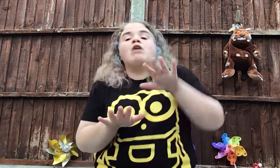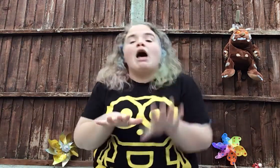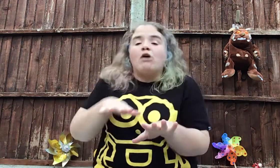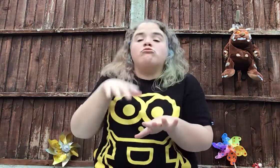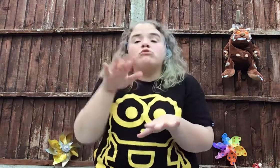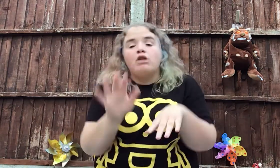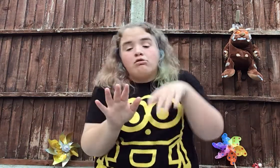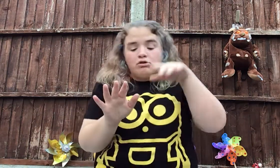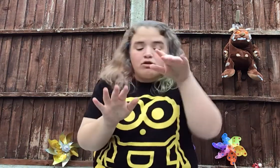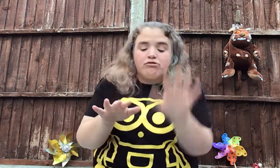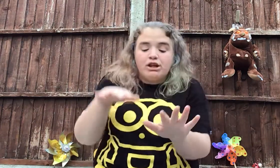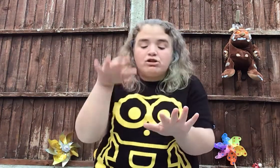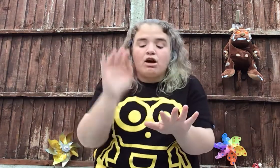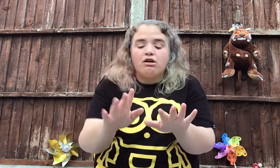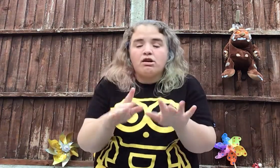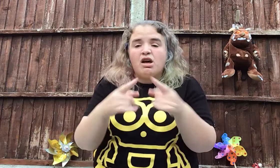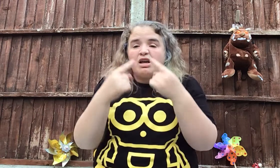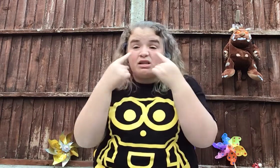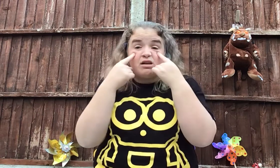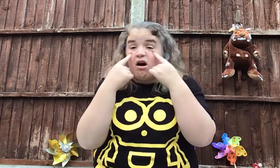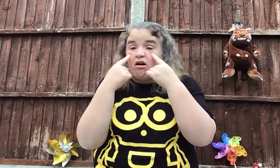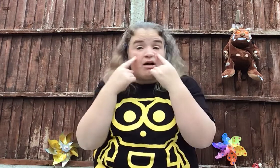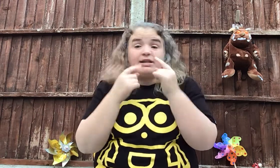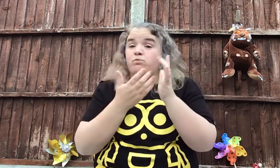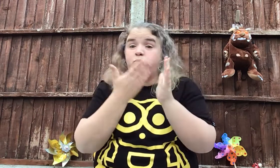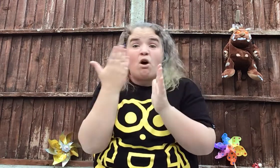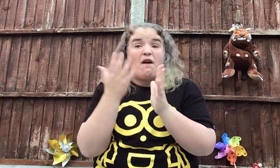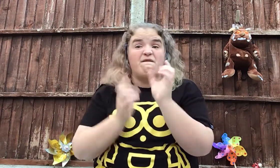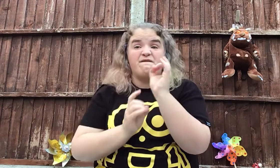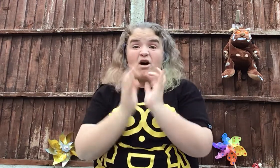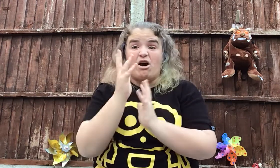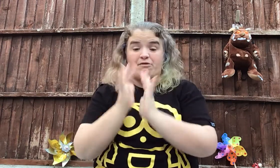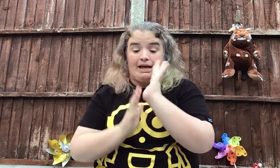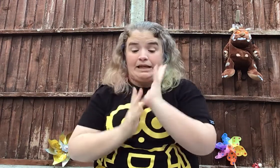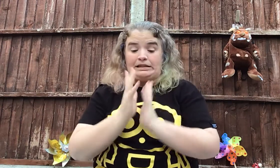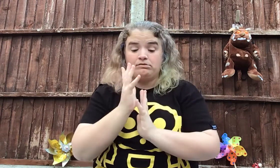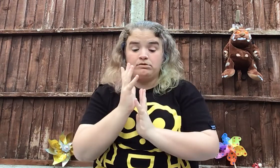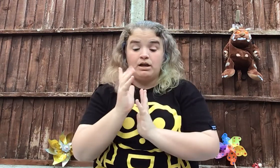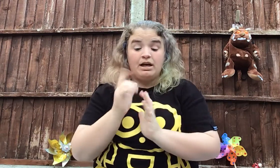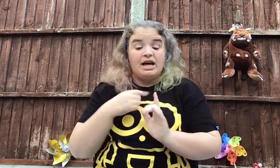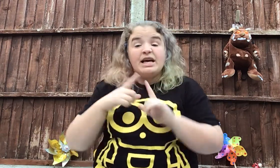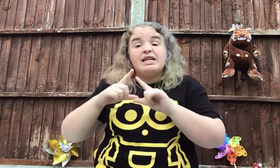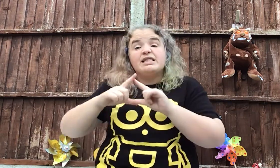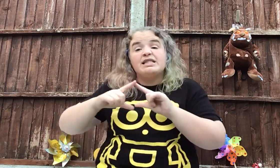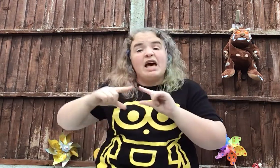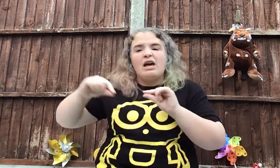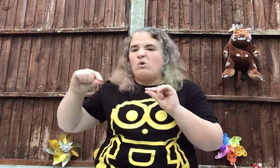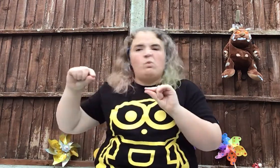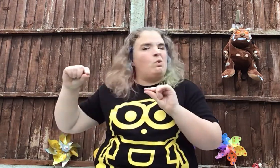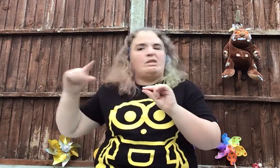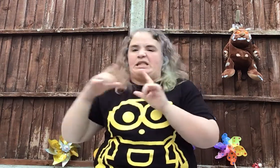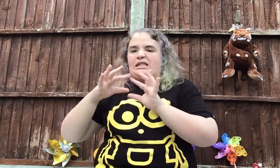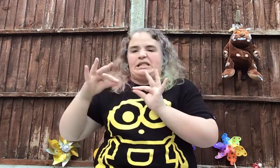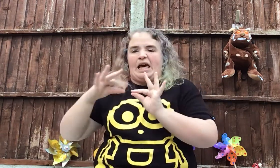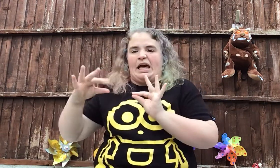Out slunk the creature. His eyes weren't fiery. His tail wasn't